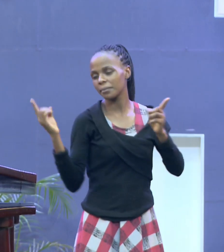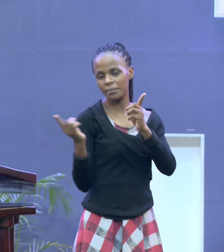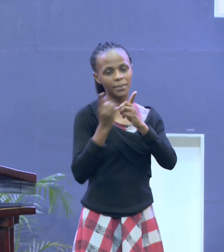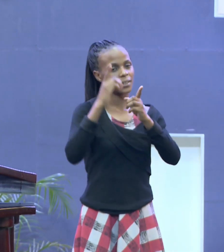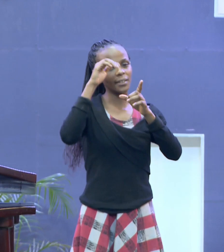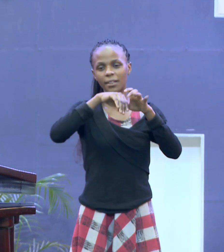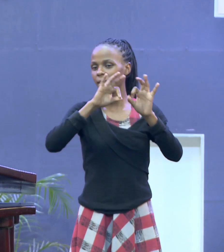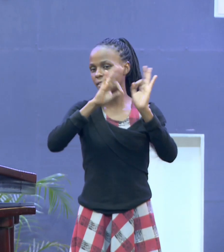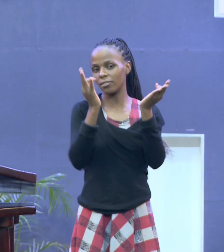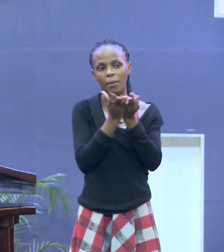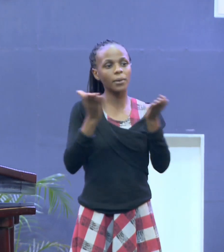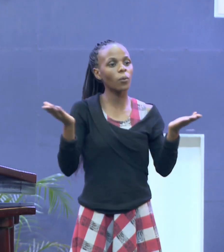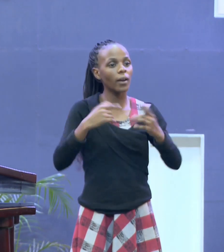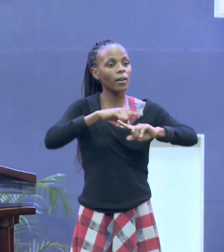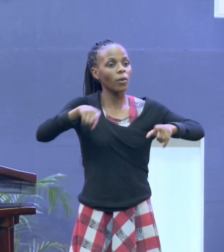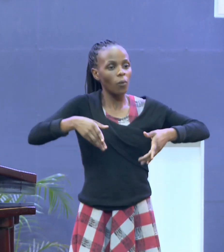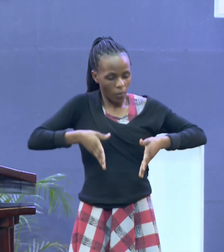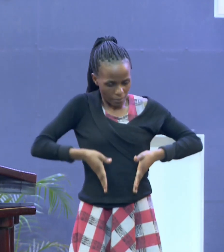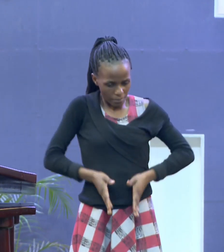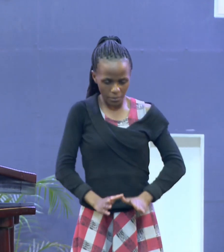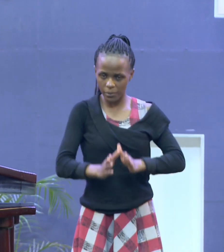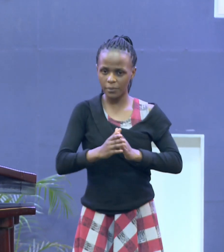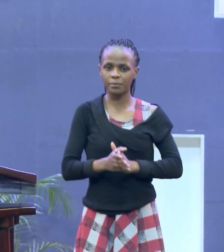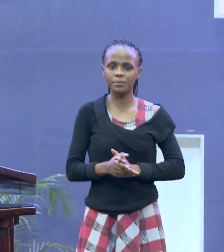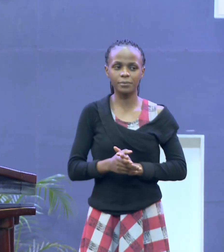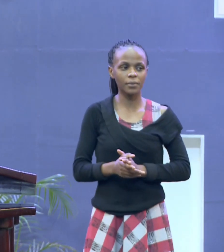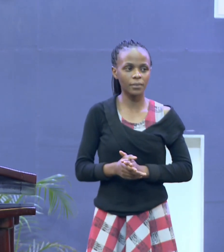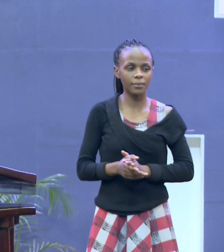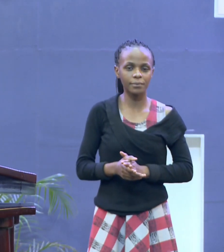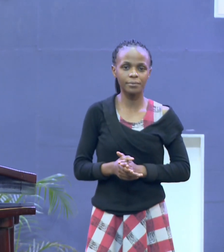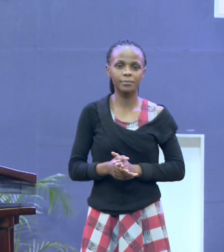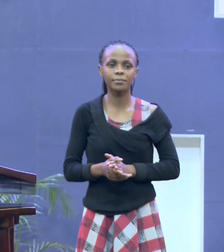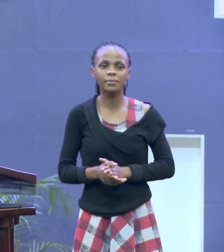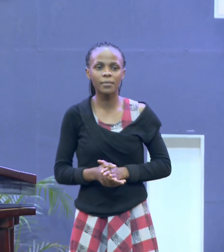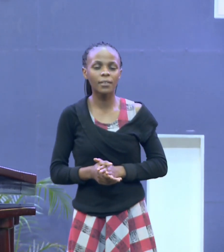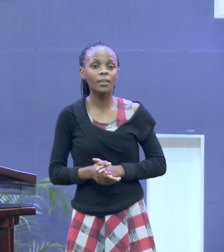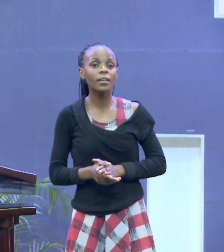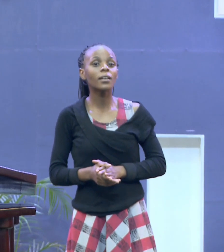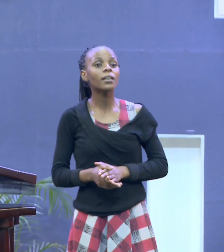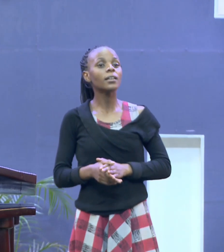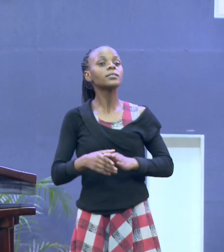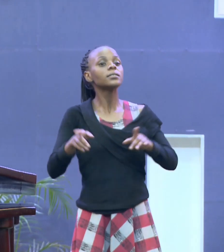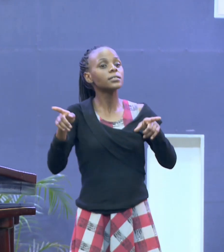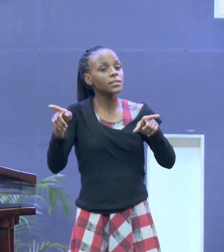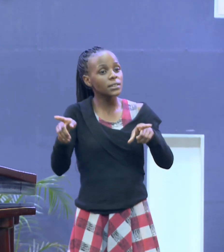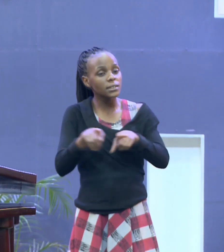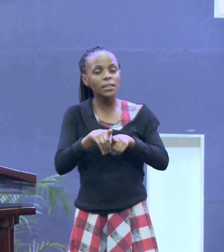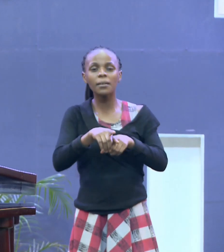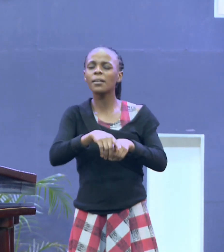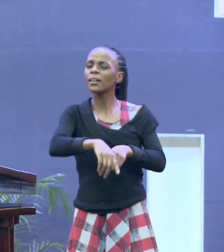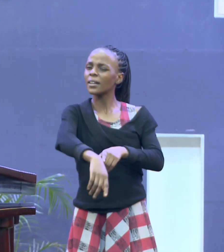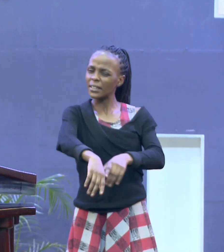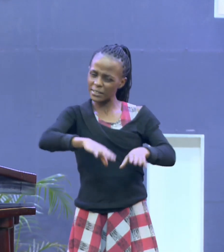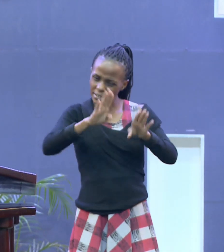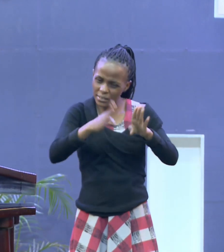landed. Waliwo okussa kimu kwe twasanga mu maka mwe twagwa. And it is a kind of conformity that nurtured